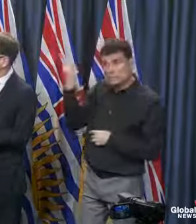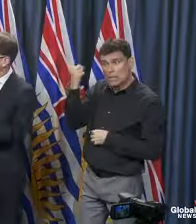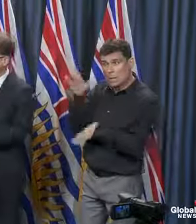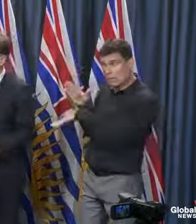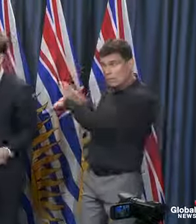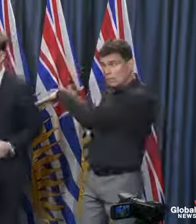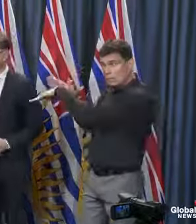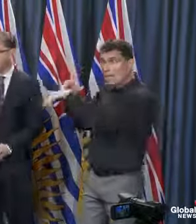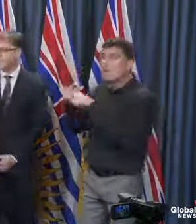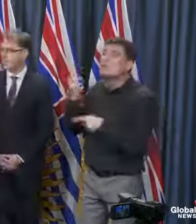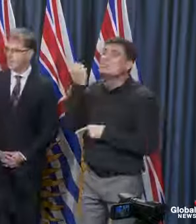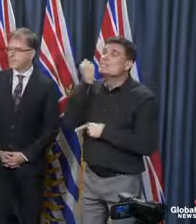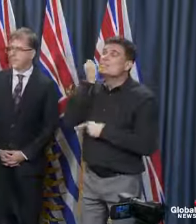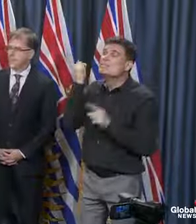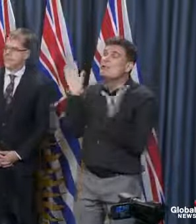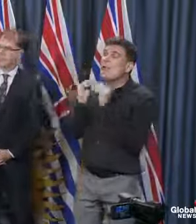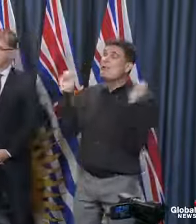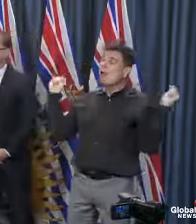ahead?